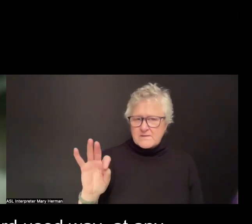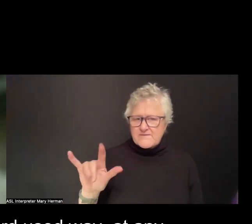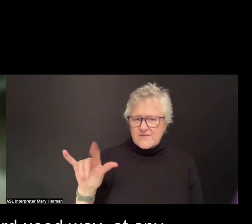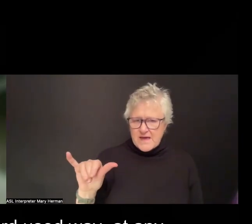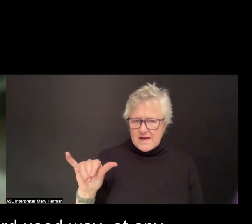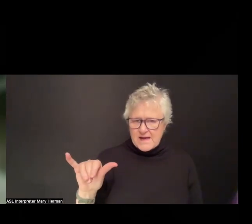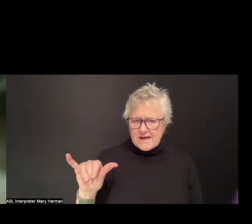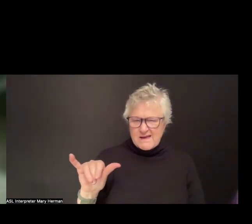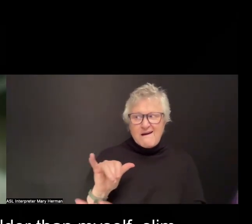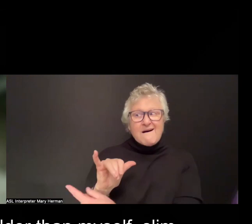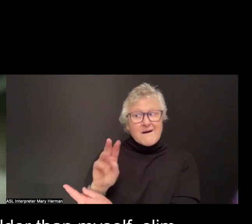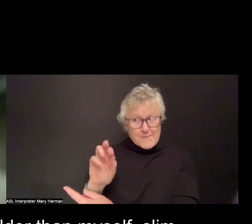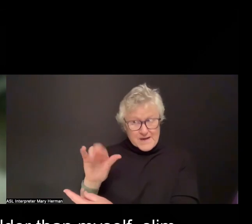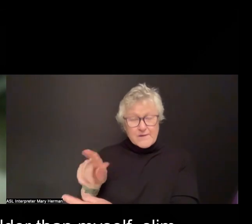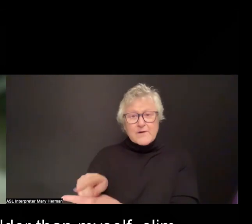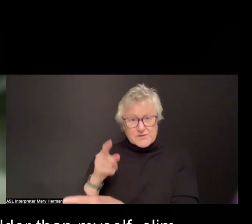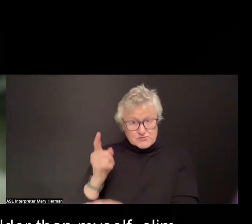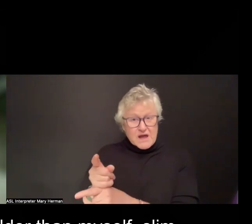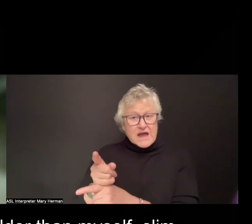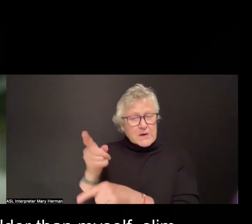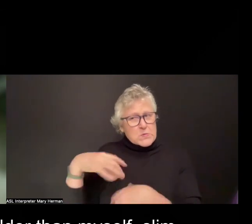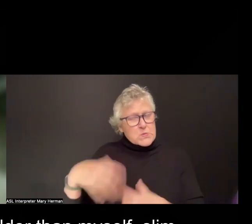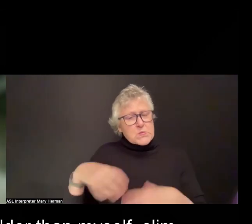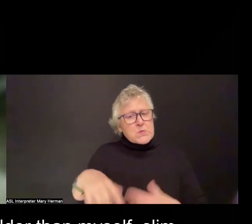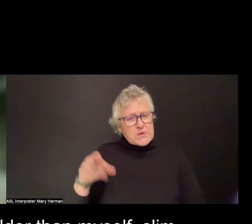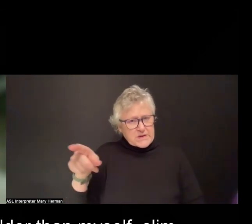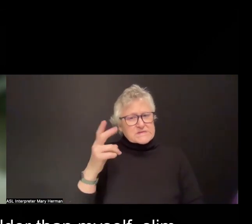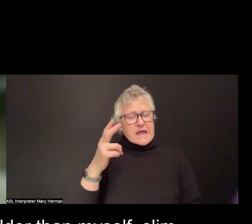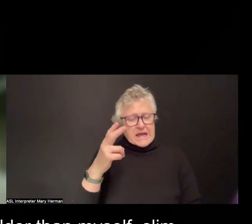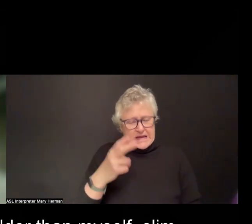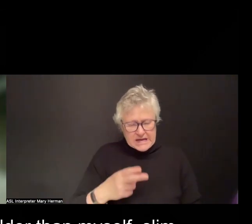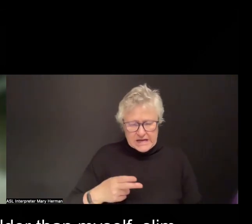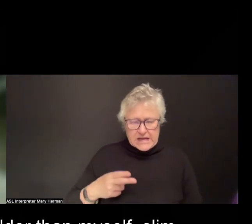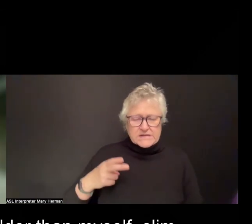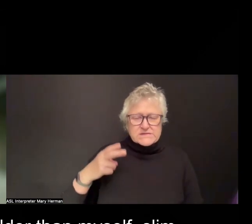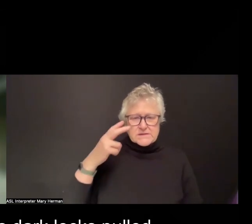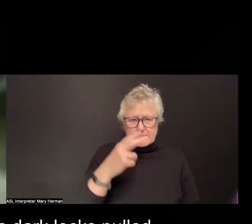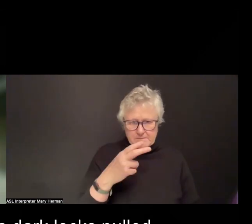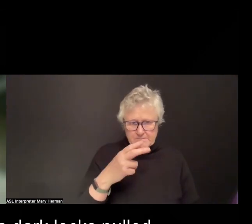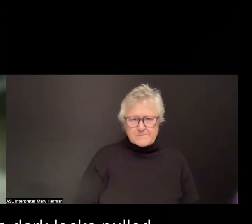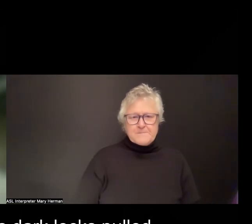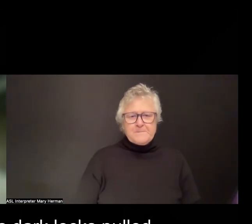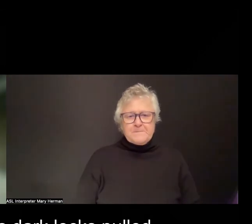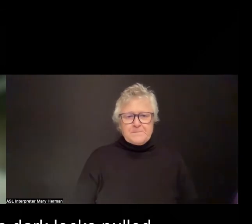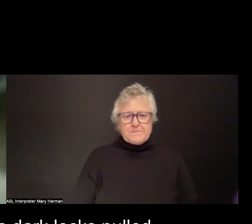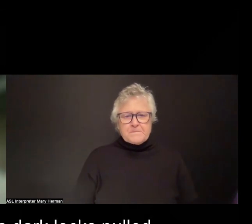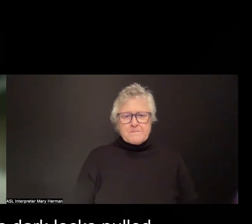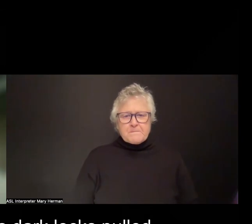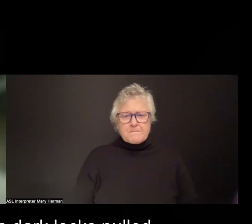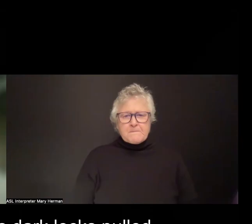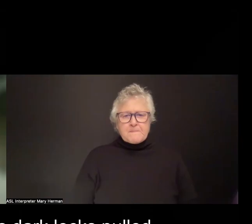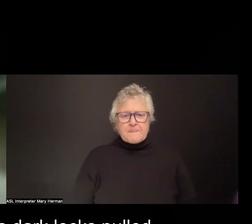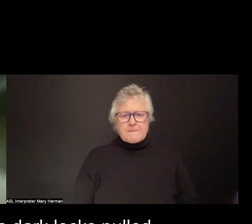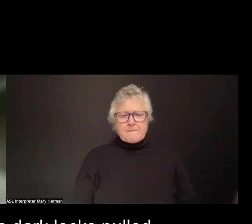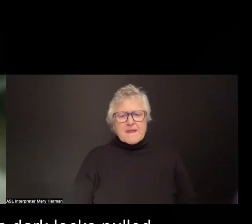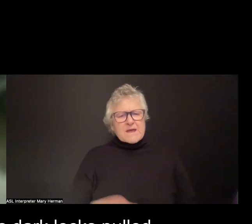hard-used way, at any rate. Perhaps 10 years older than myself, slim and wiry, sea-hardened, he stood with his head high, his dark locks